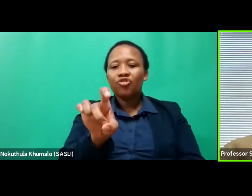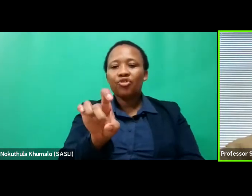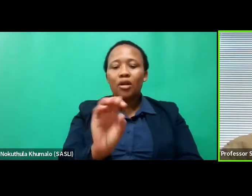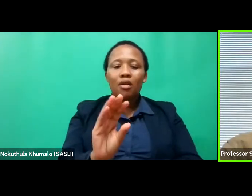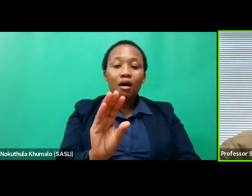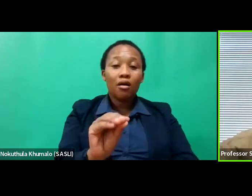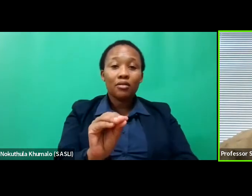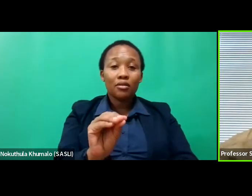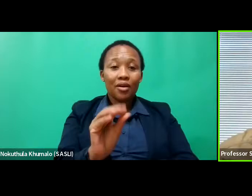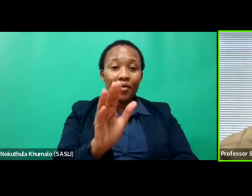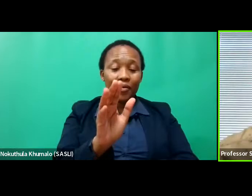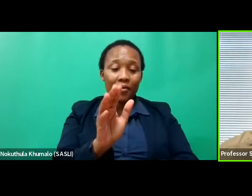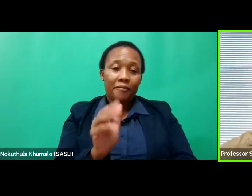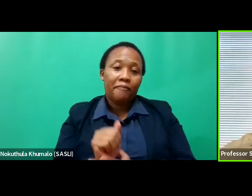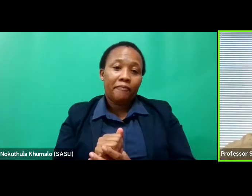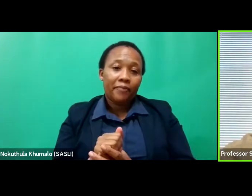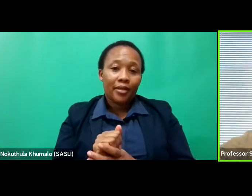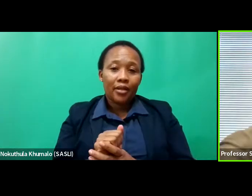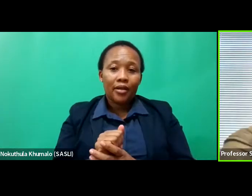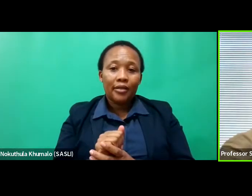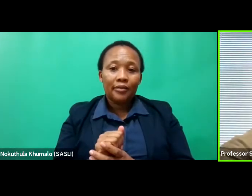introduced,